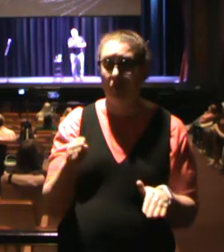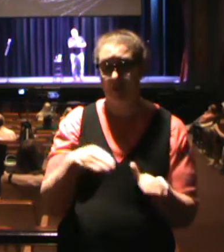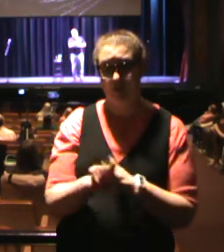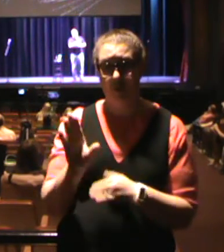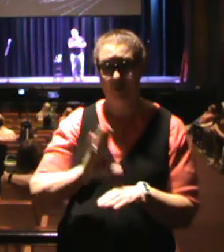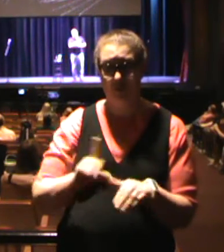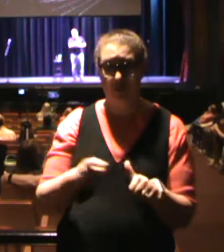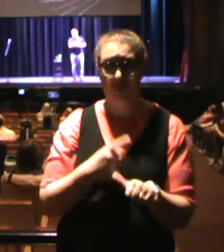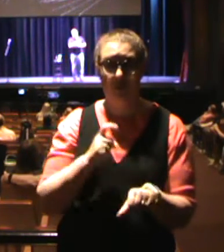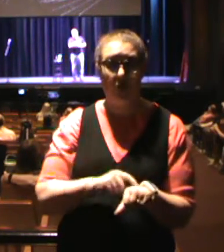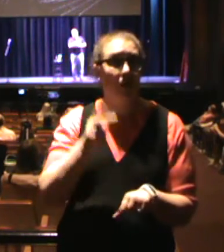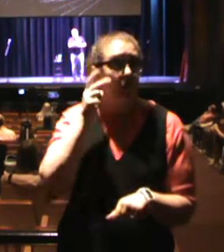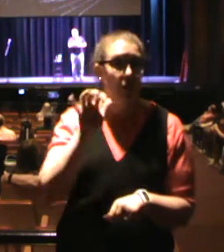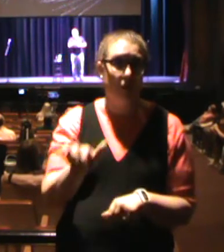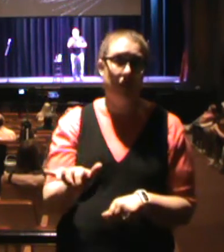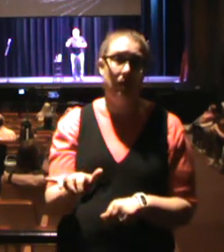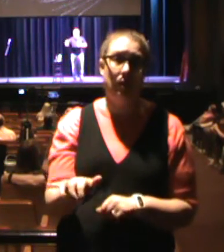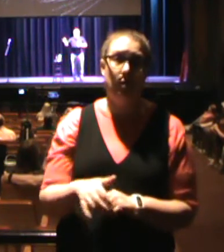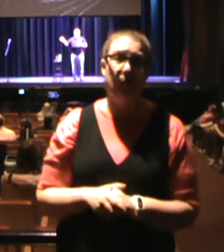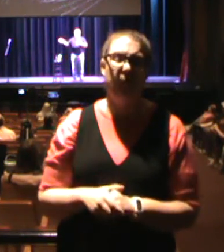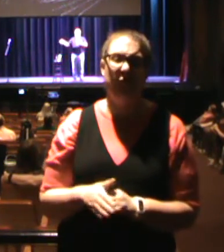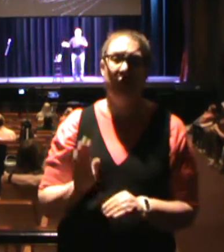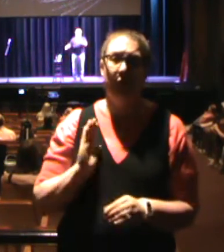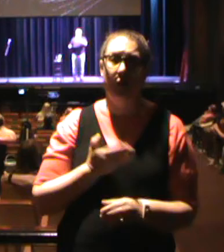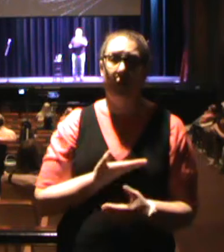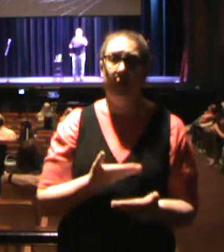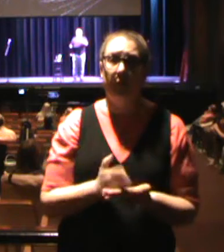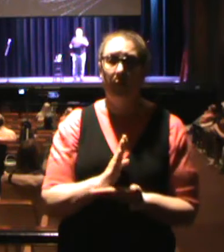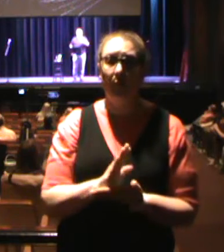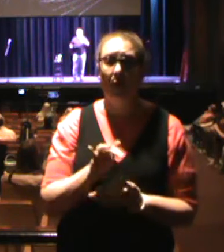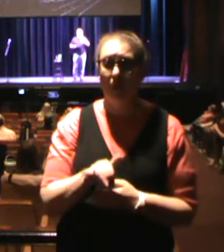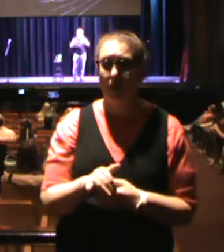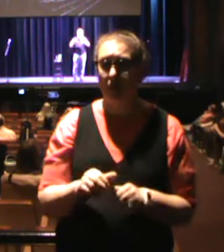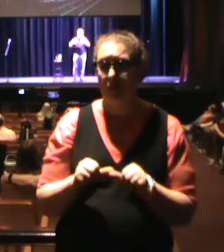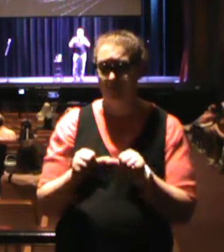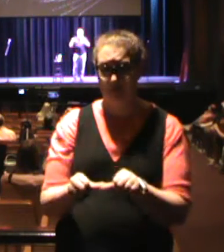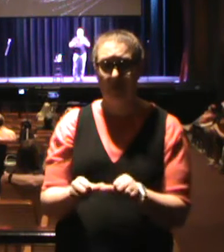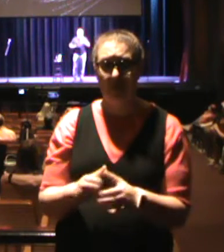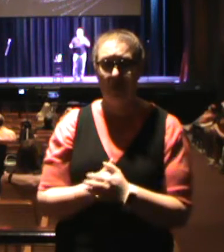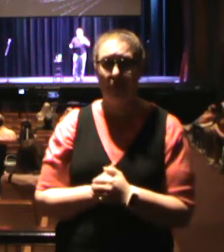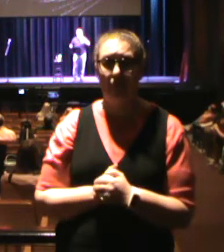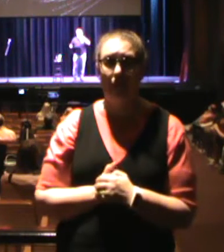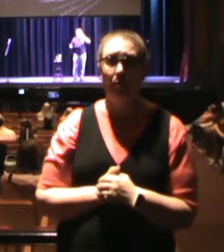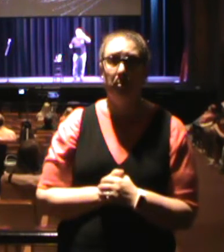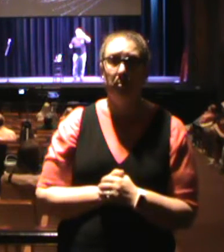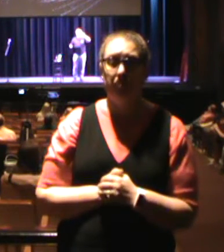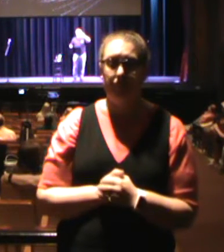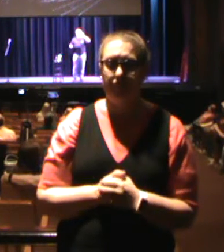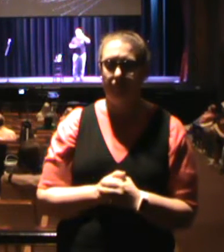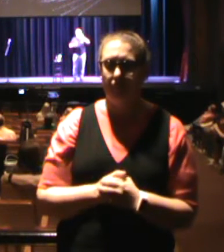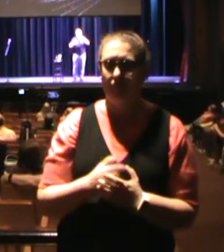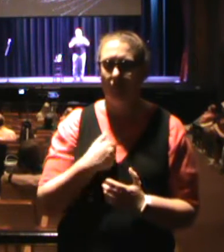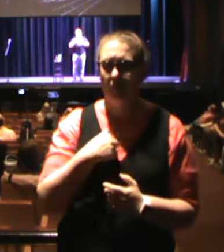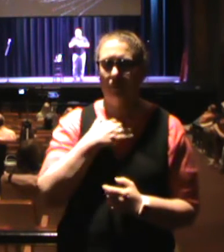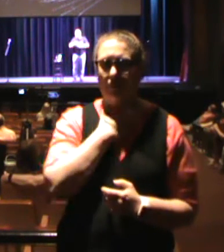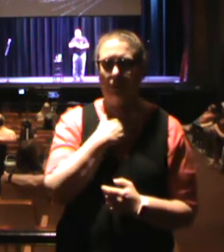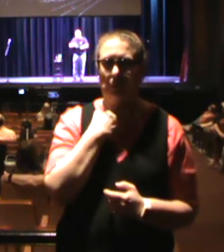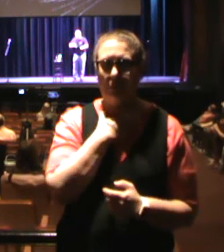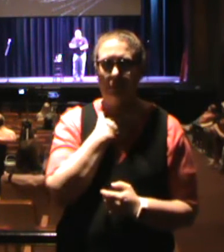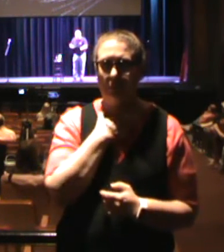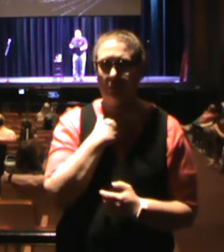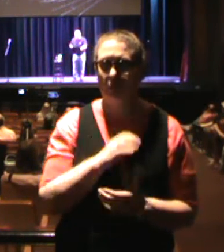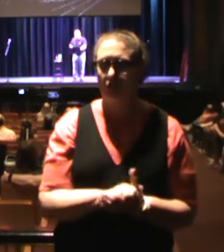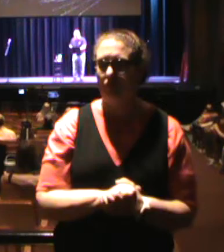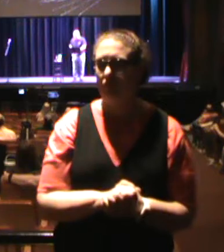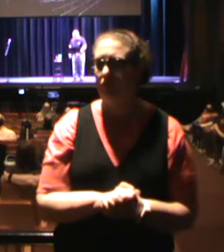time and is hearing that? And we allow it to fester. I'm going to have coffee with this. We